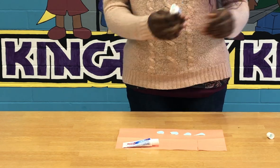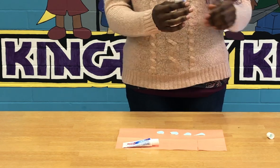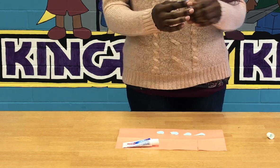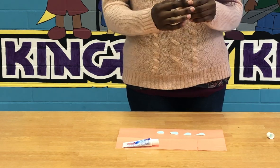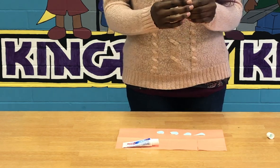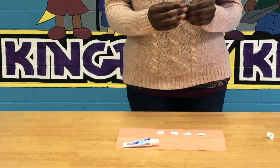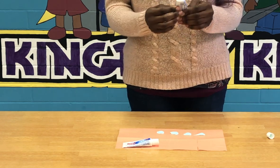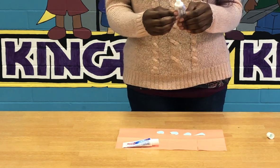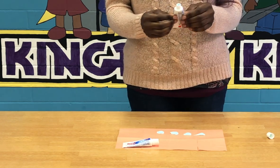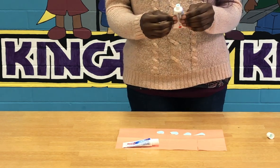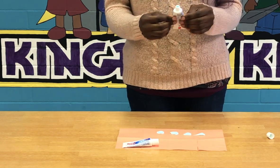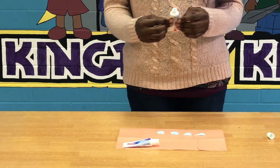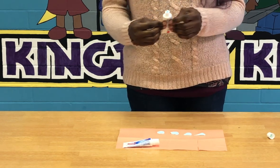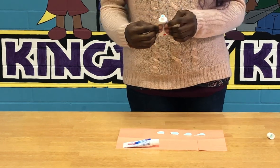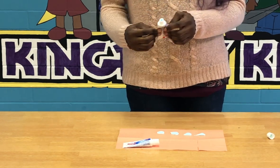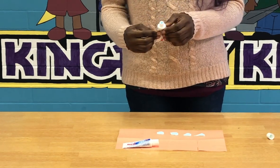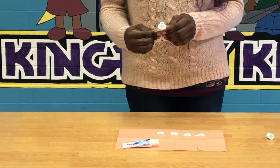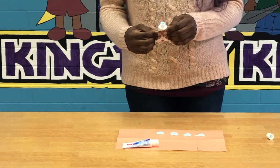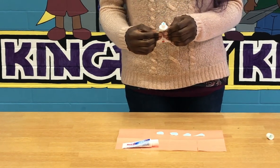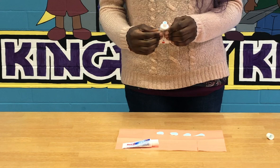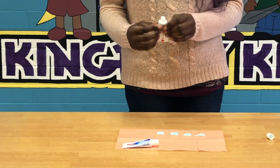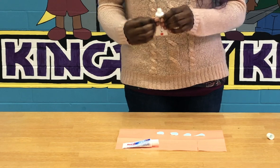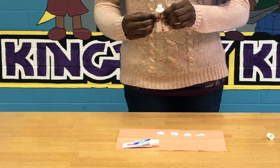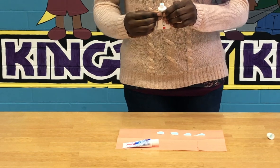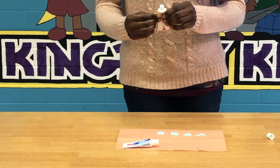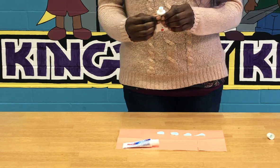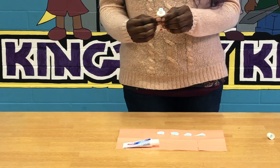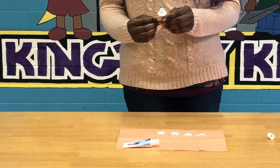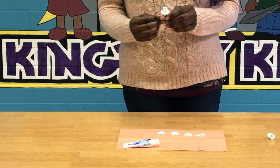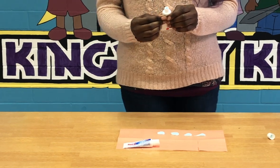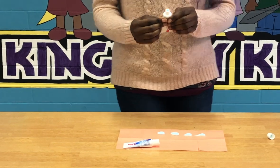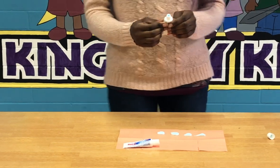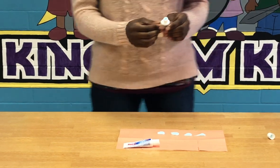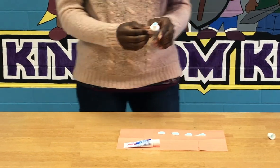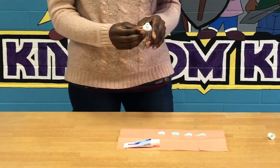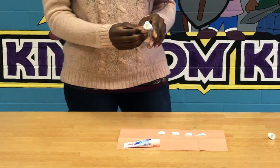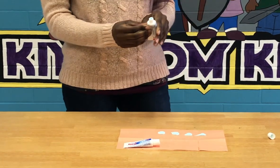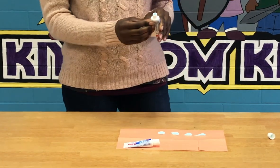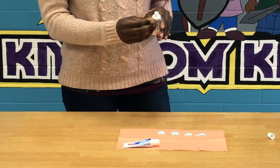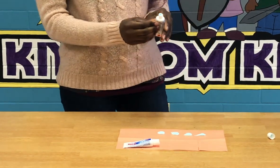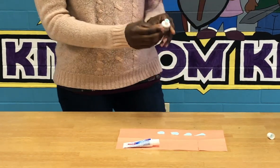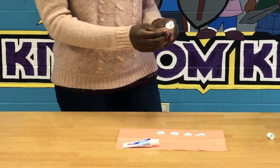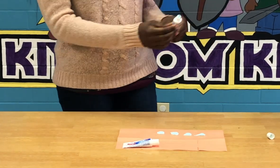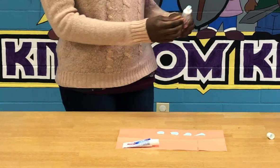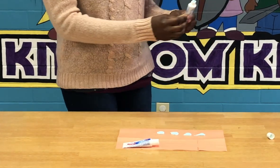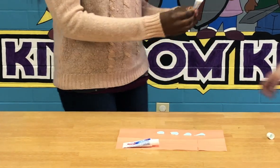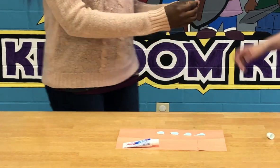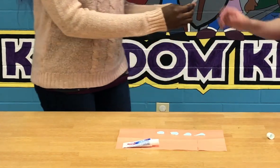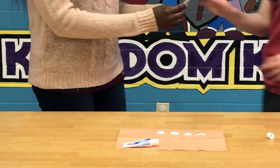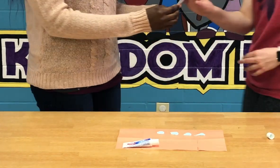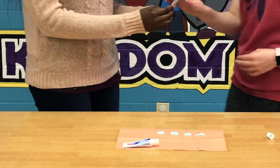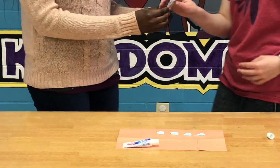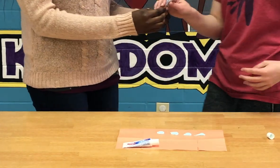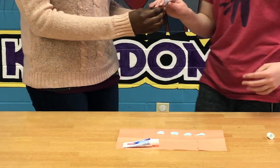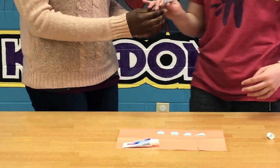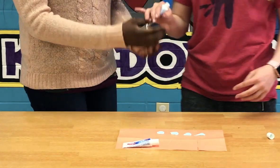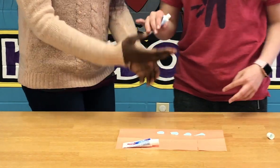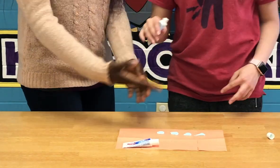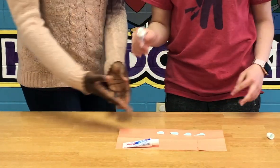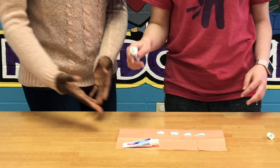helper, please come on up. So once we say words, let's see if we can put them back. So can you put all these hurtful